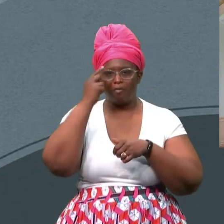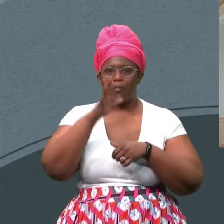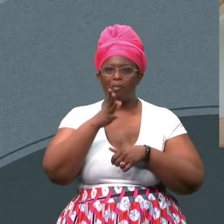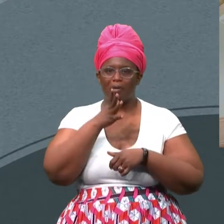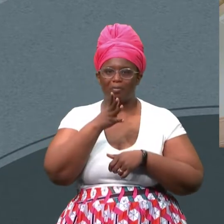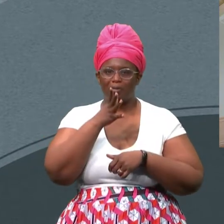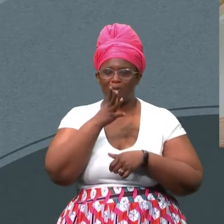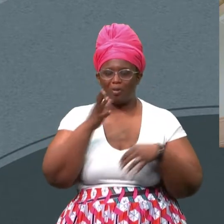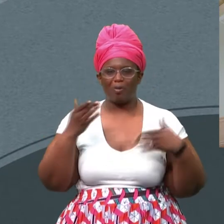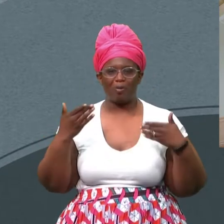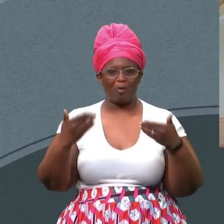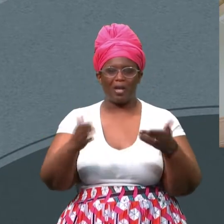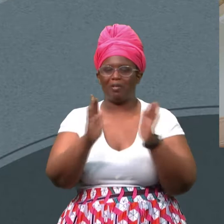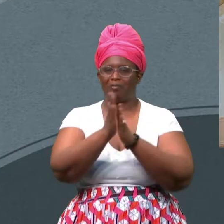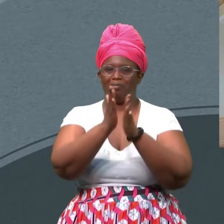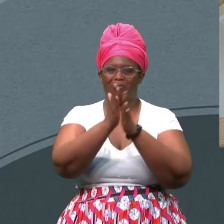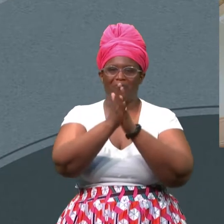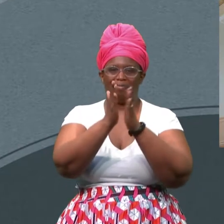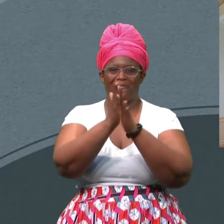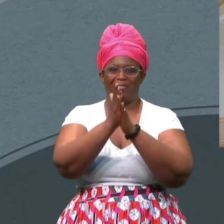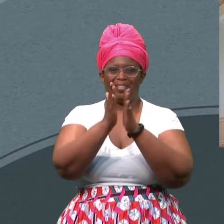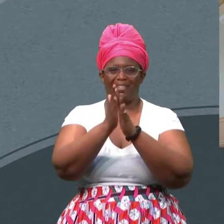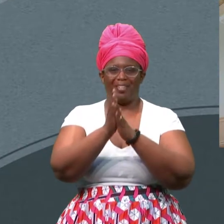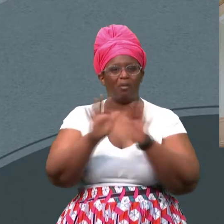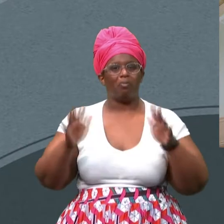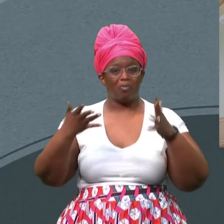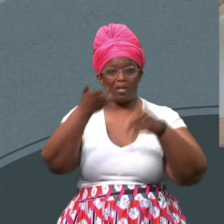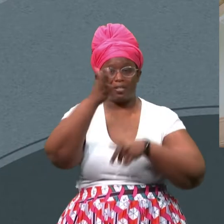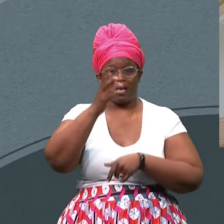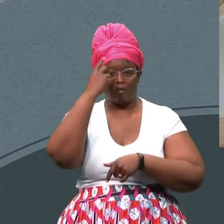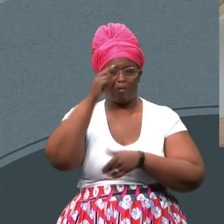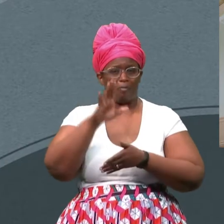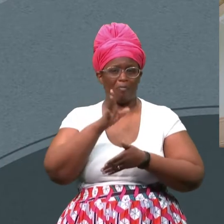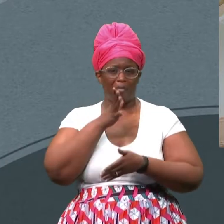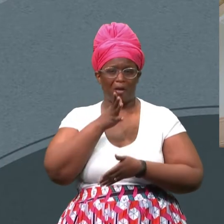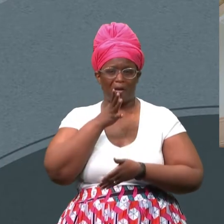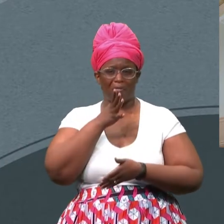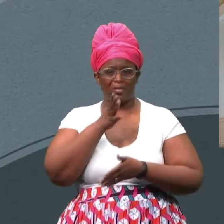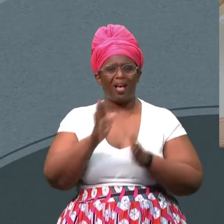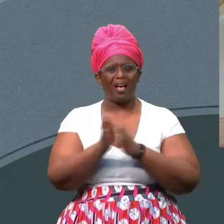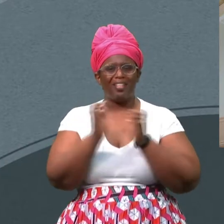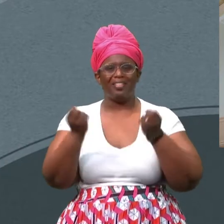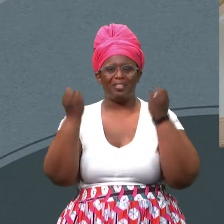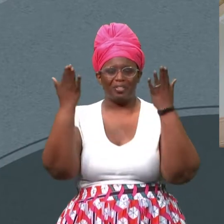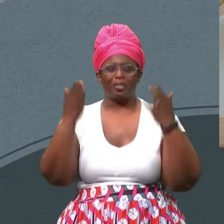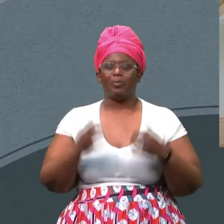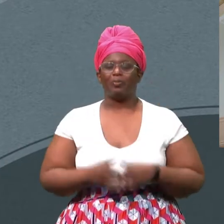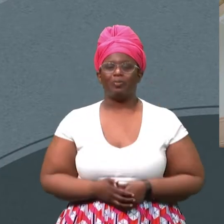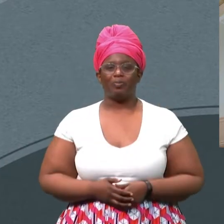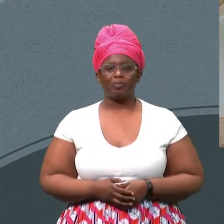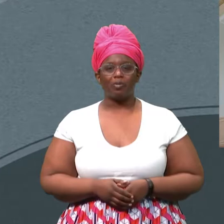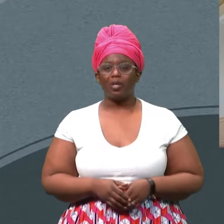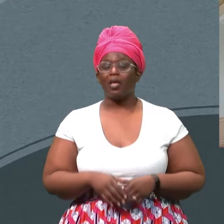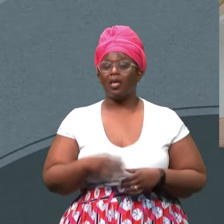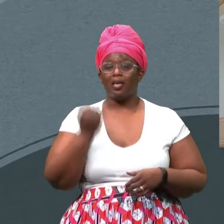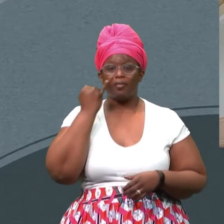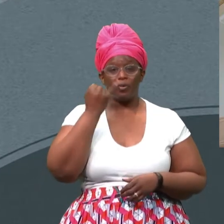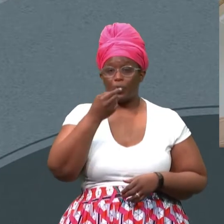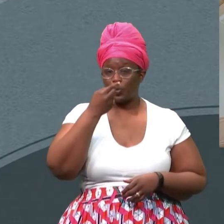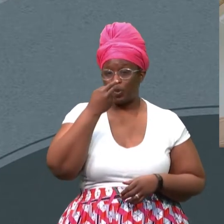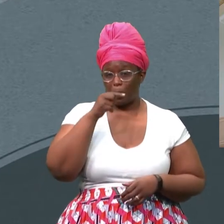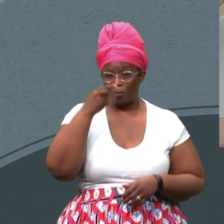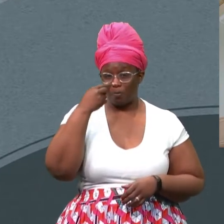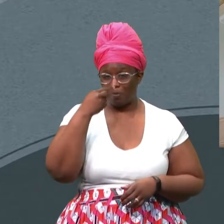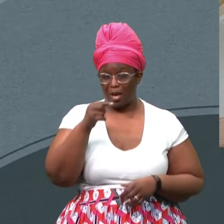can we clap our hands? Can we give God thanks and praise for our moms? Hallelujah. As a matter of fact, would you do this real quick? Would you just type